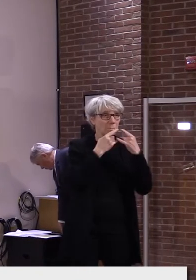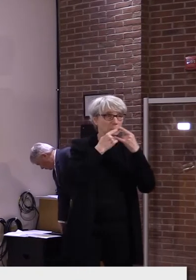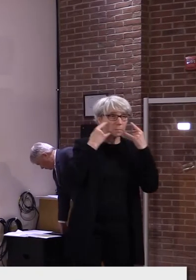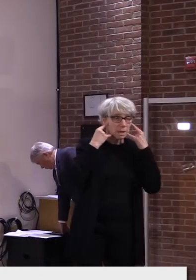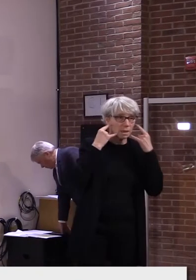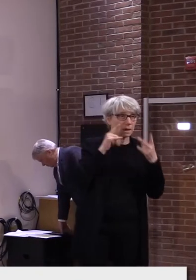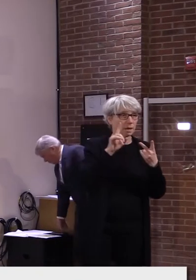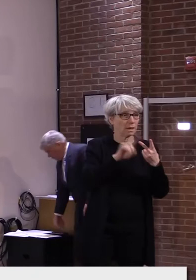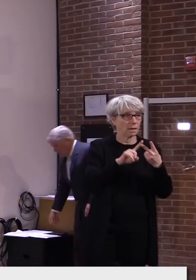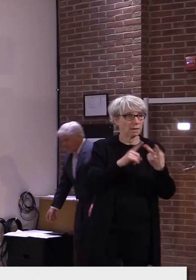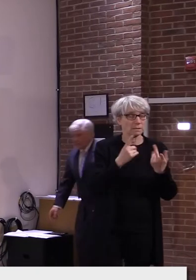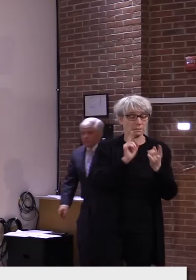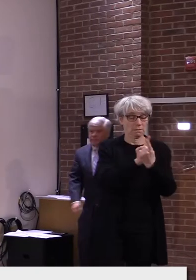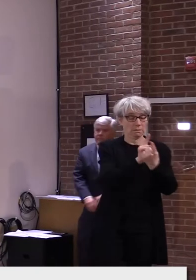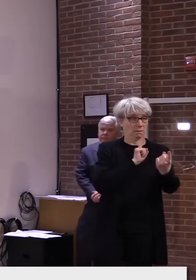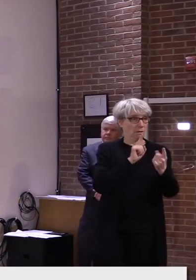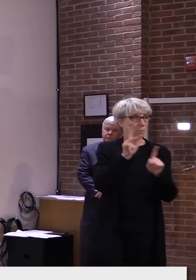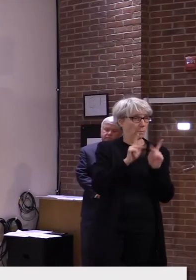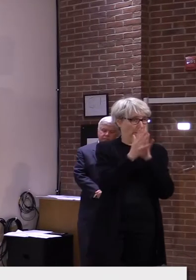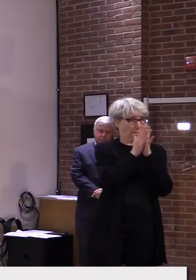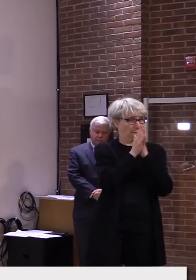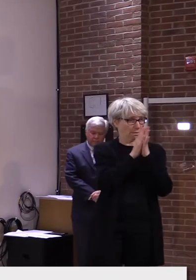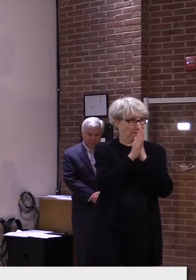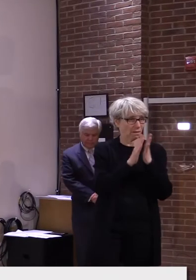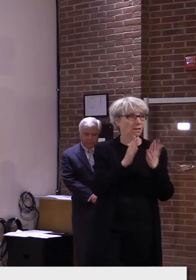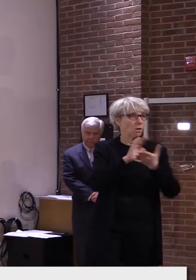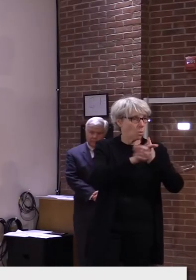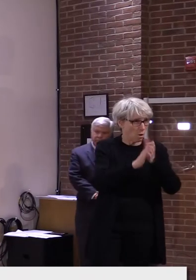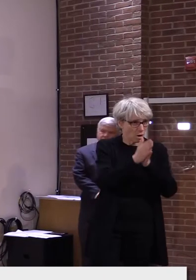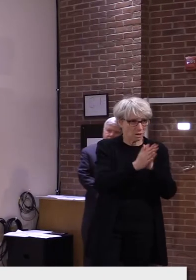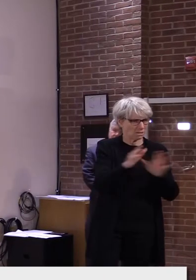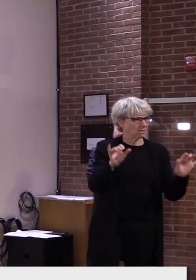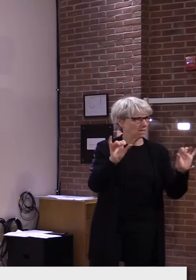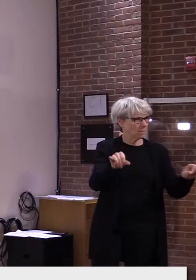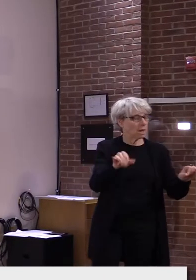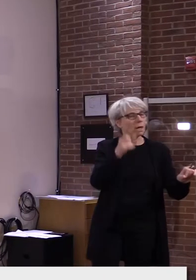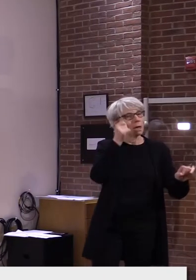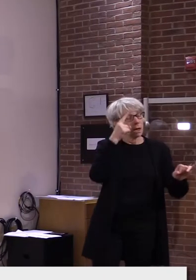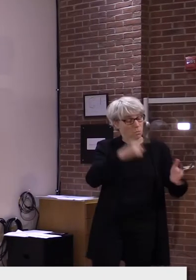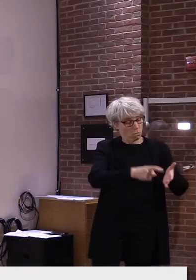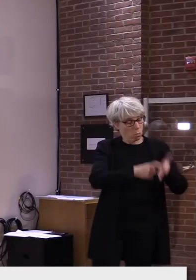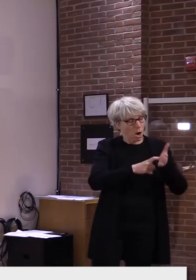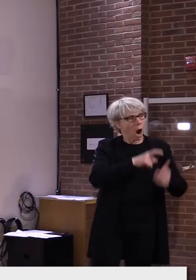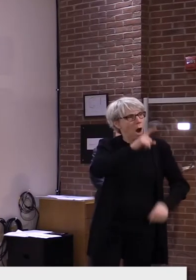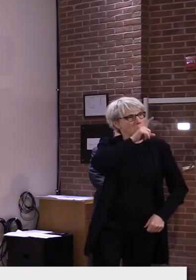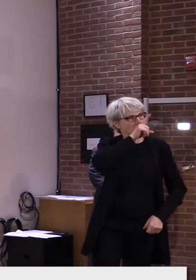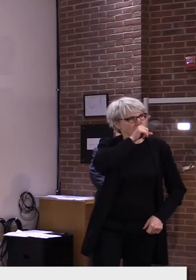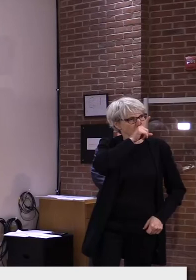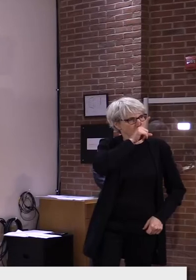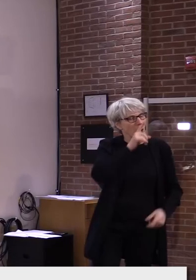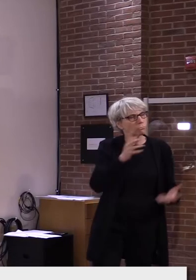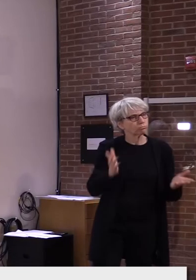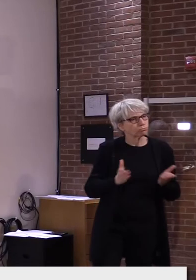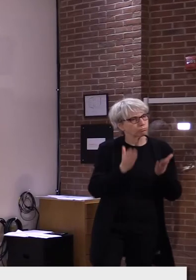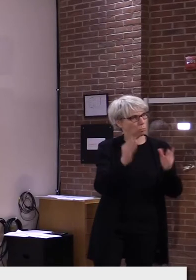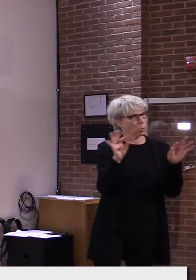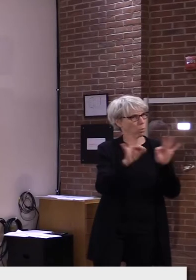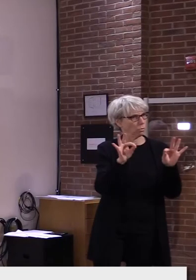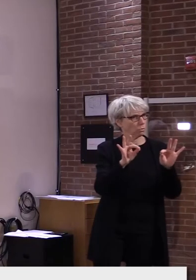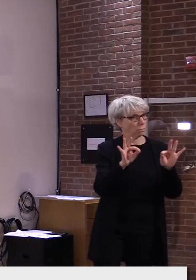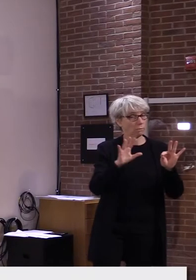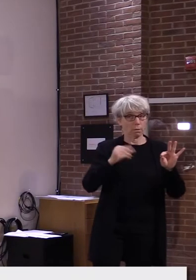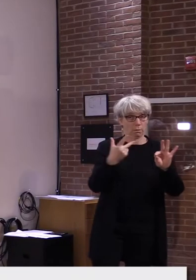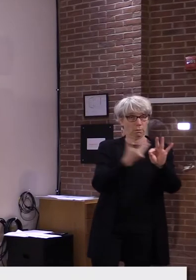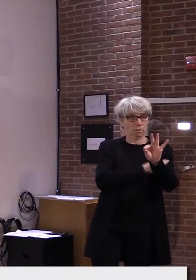spaces, uncrowded places, will no longer be a requirement, but it's still the way people who are not vaccinated can